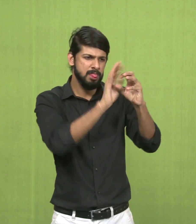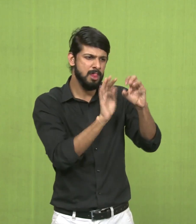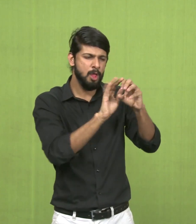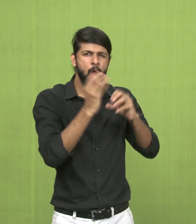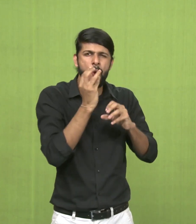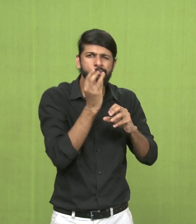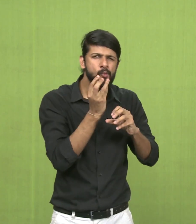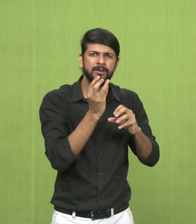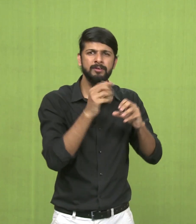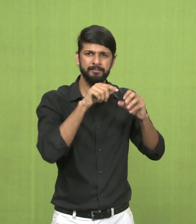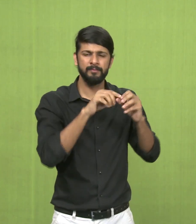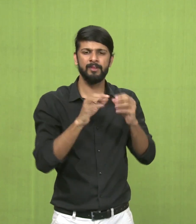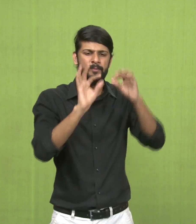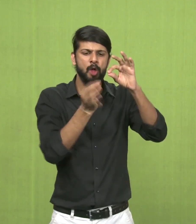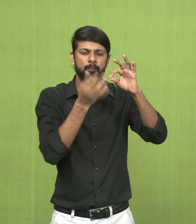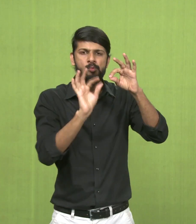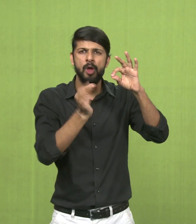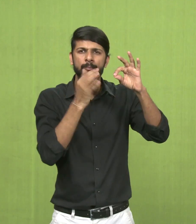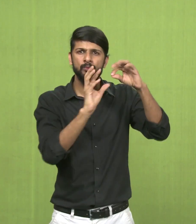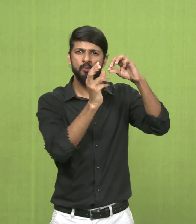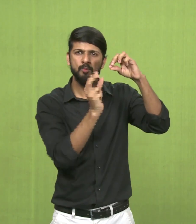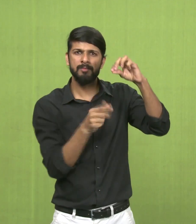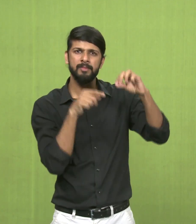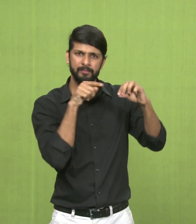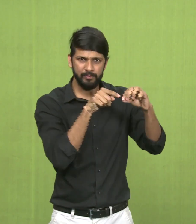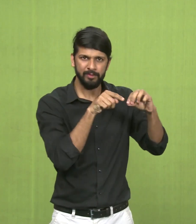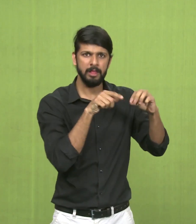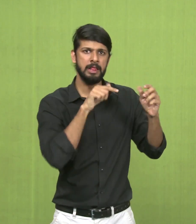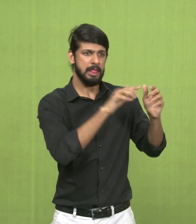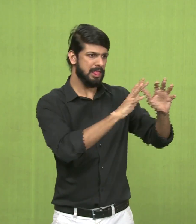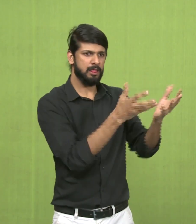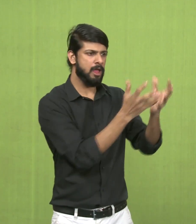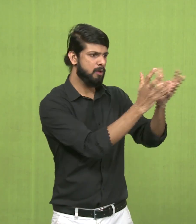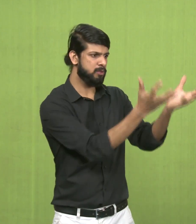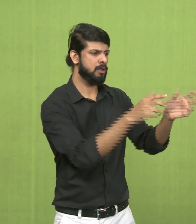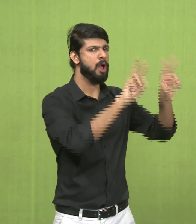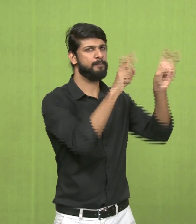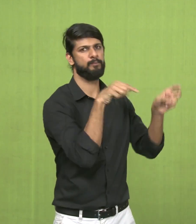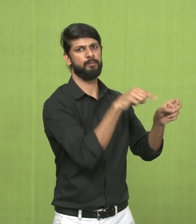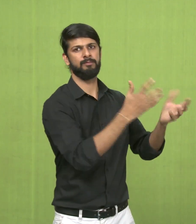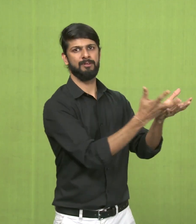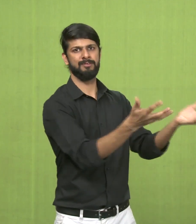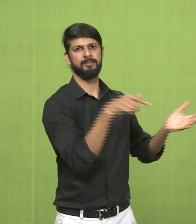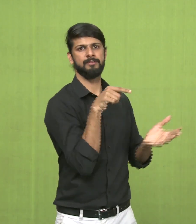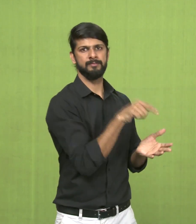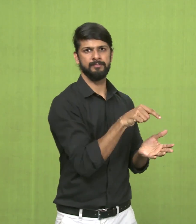apples, peaches, pears and grapes. This is the title.